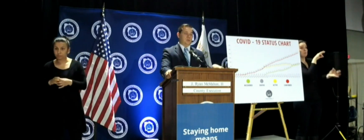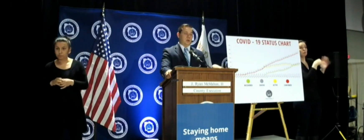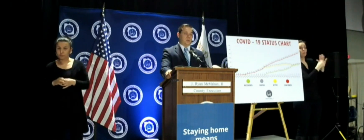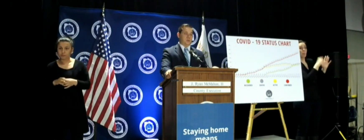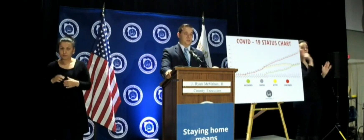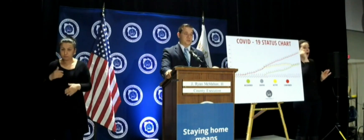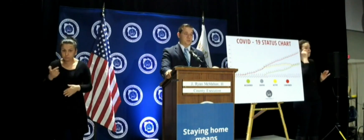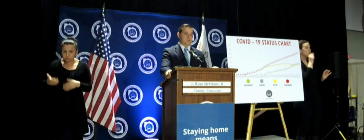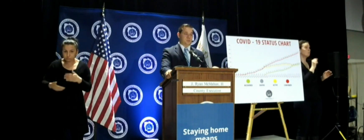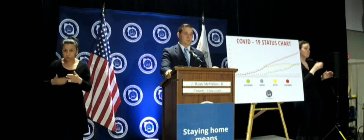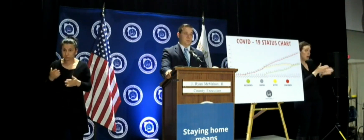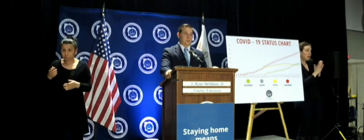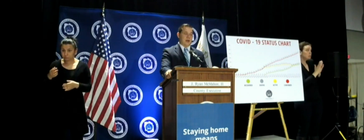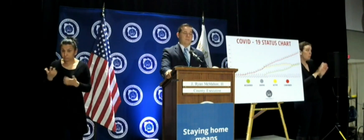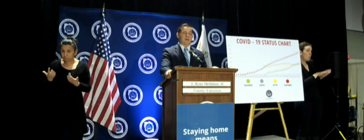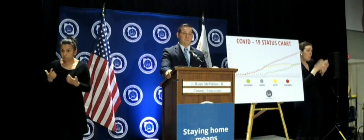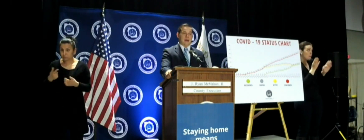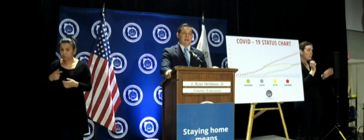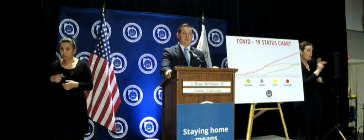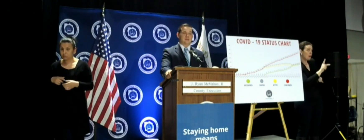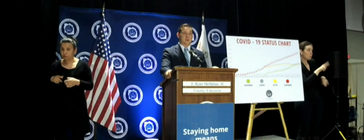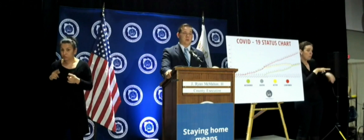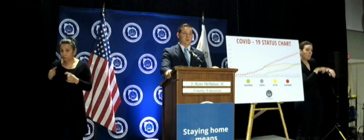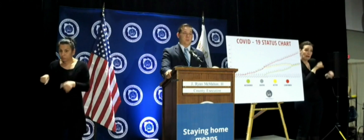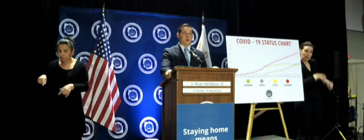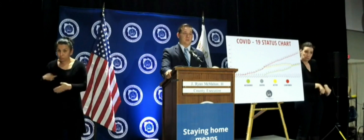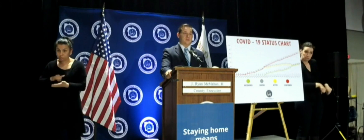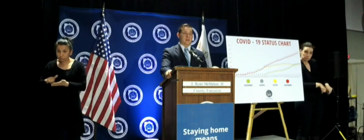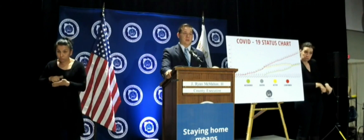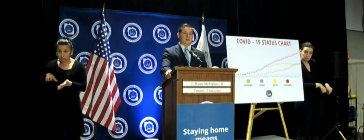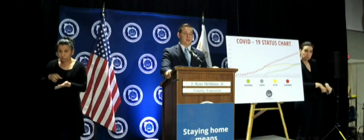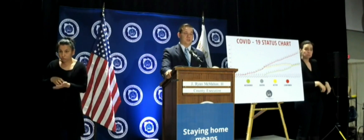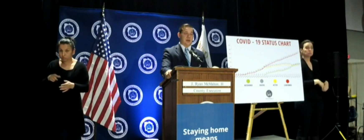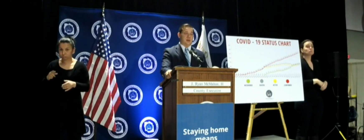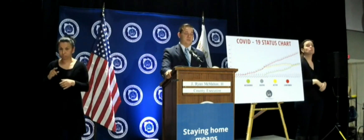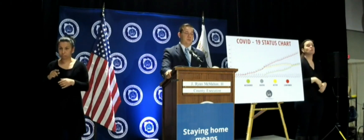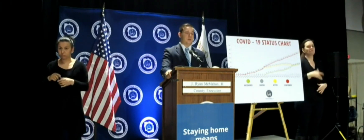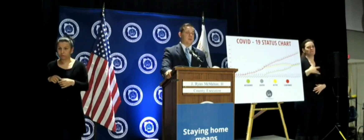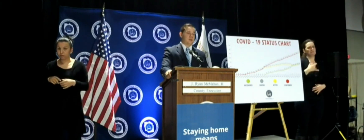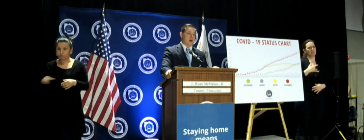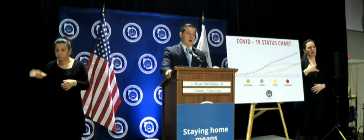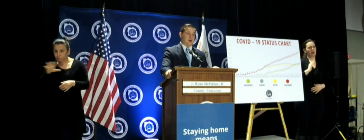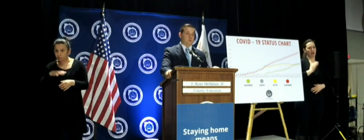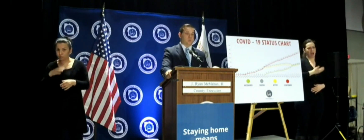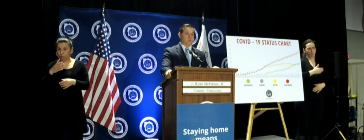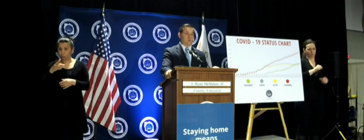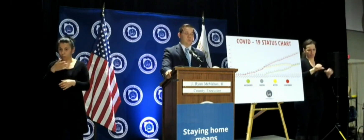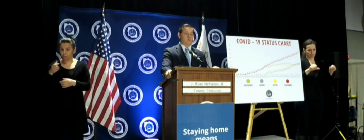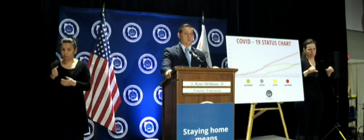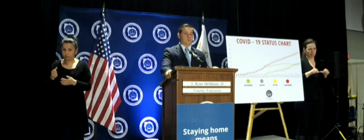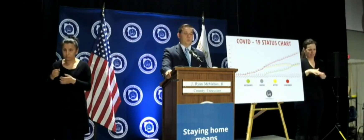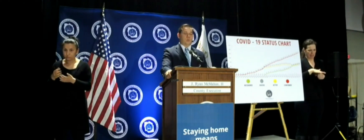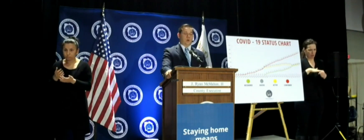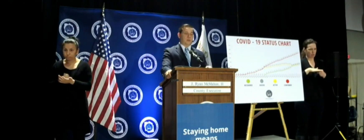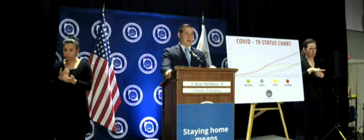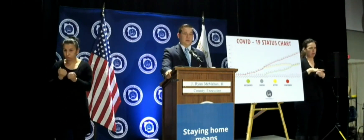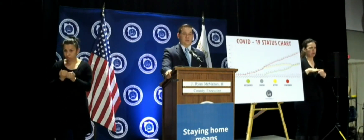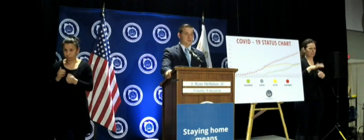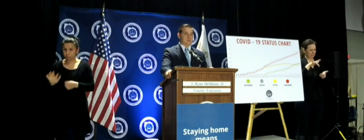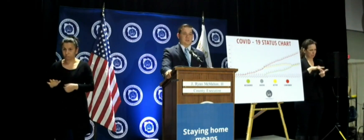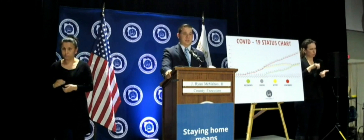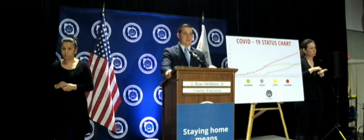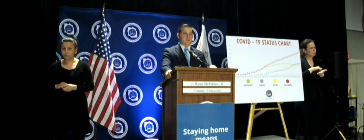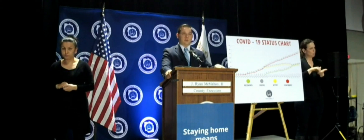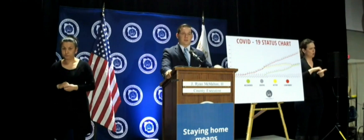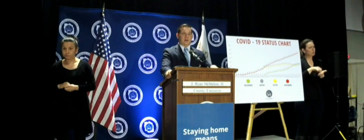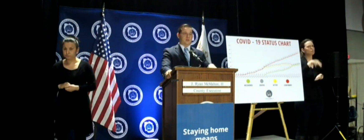We think our region has not been impacted the same way other parts of the state or the country have. We will work together just